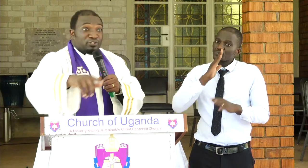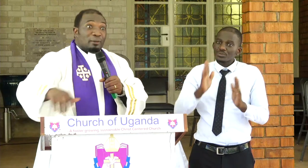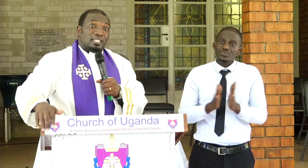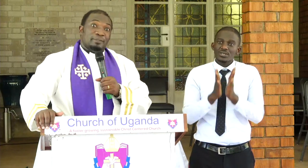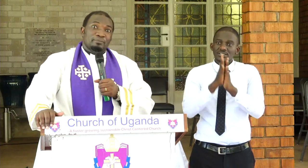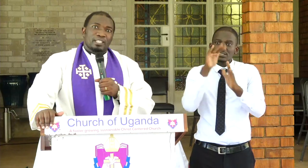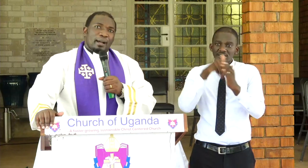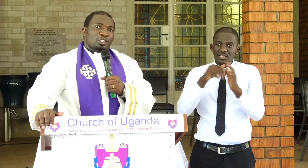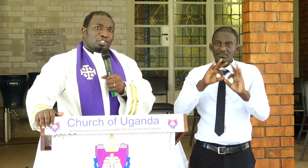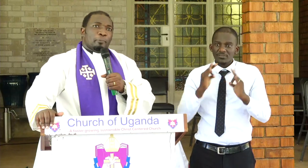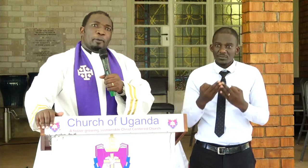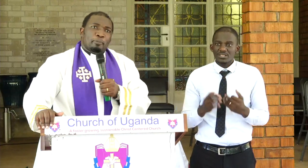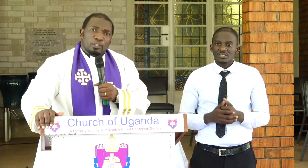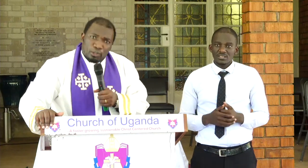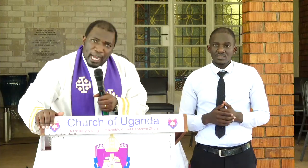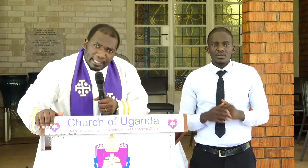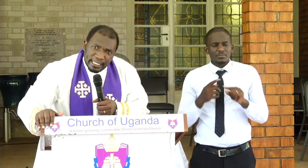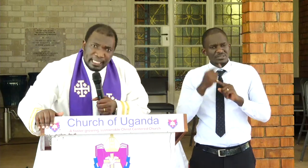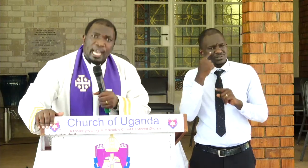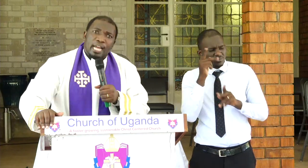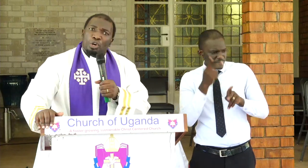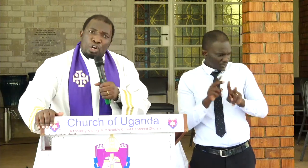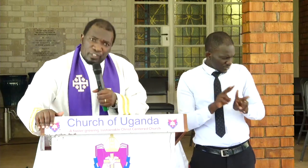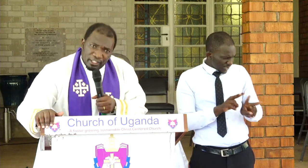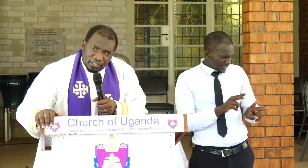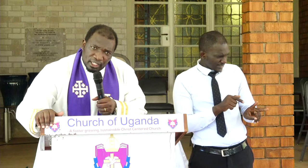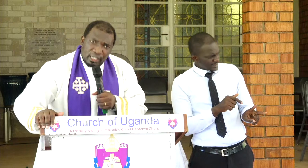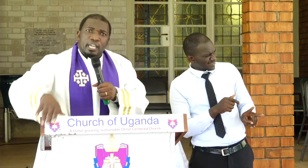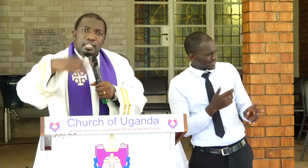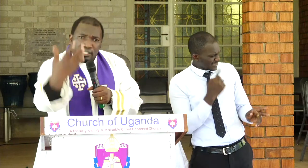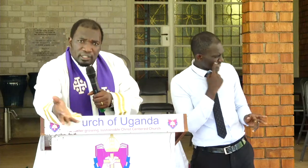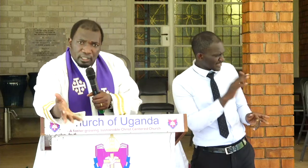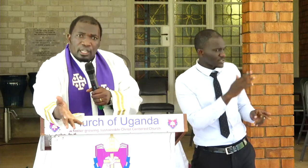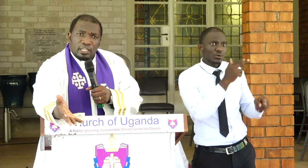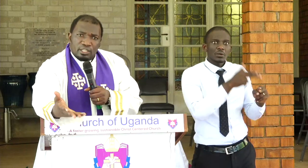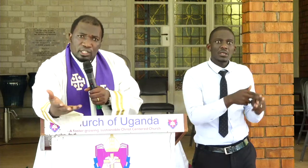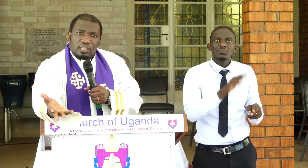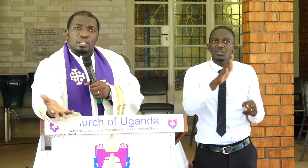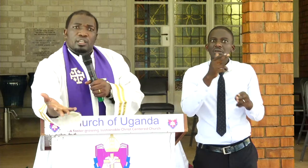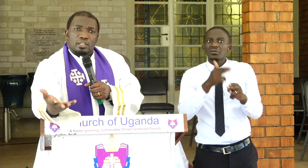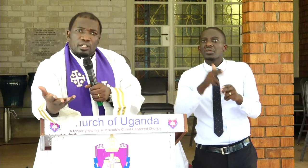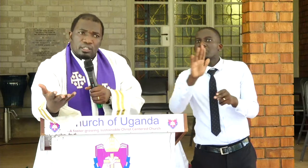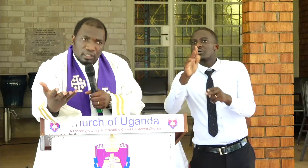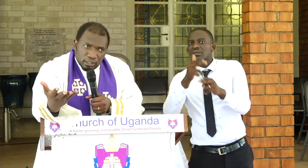in that family. But you see, people look at it and all they see is